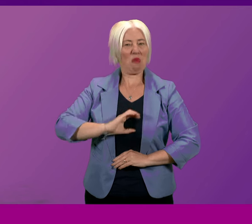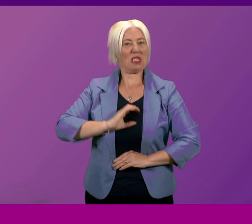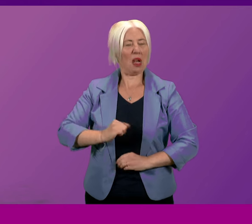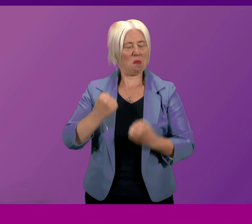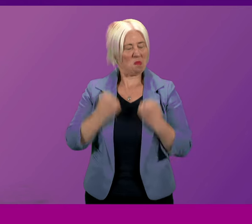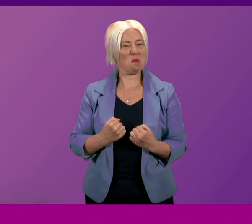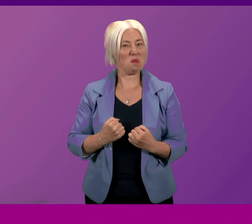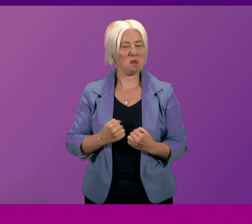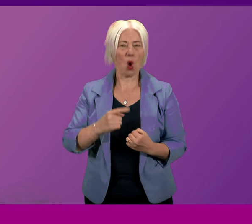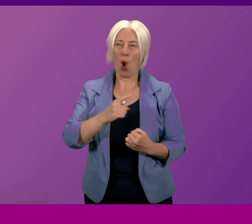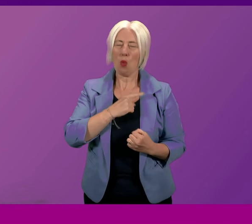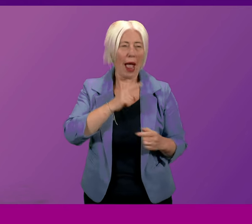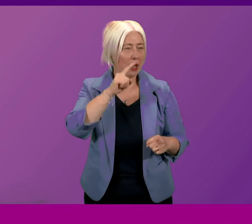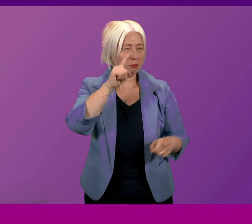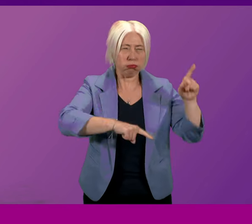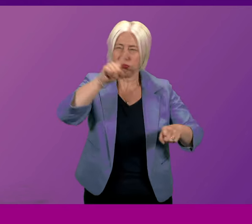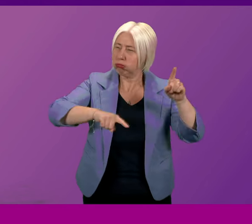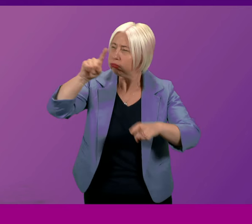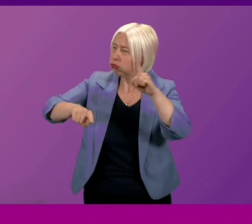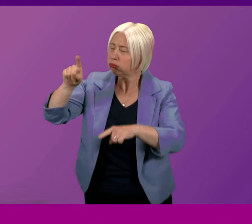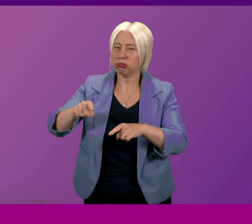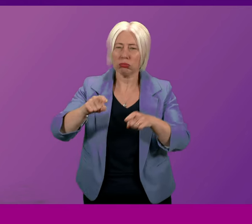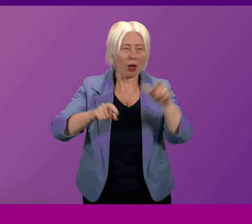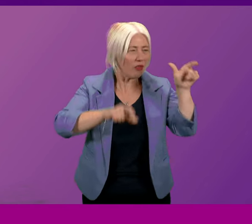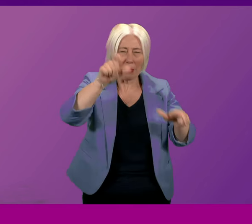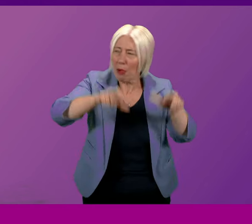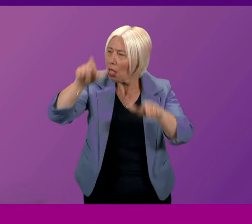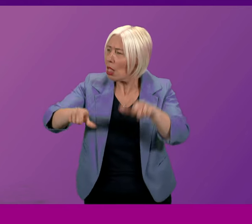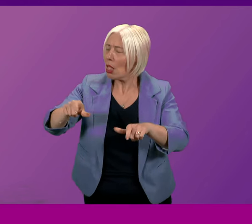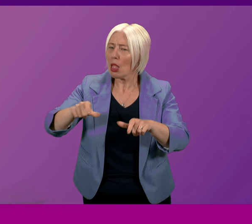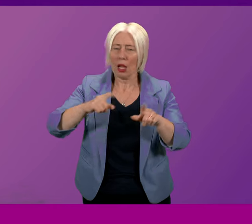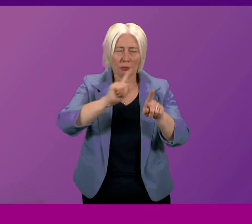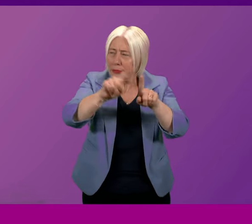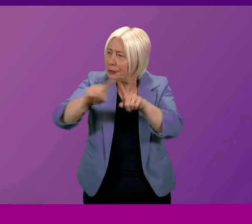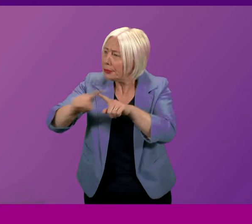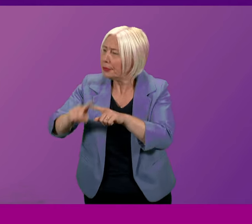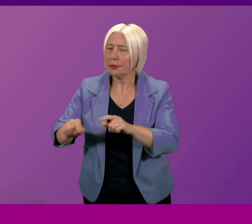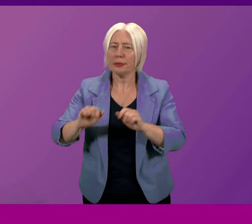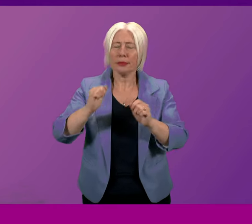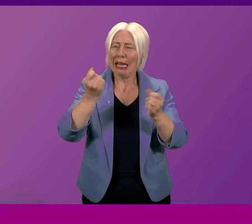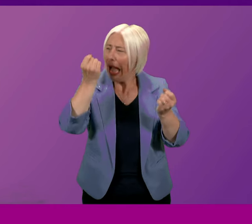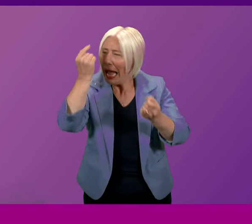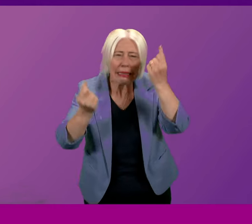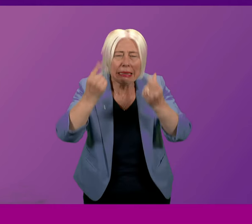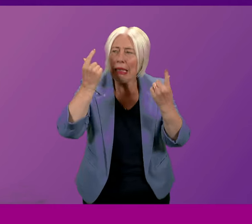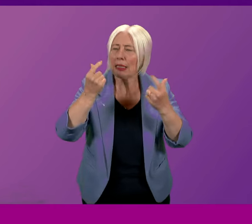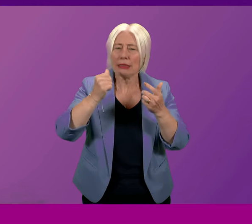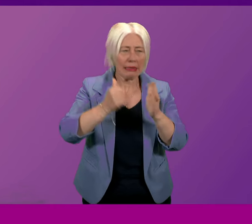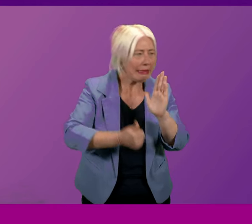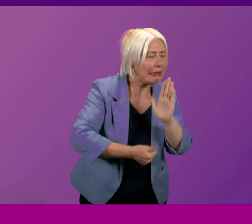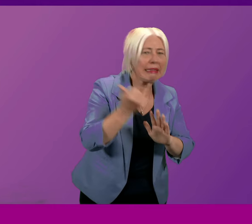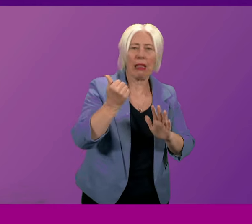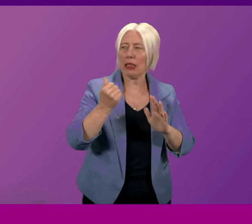the extraordinary diversity of its peoples, whose range of ideas, skills,